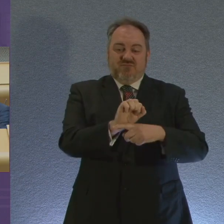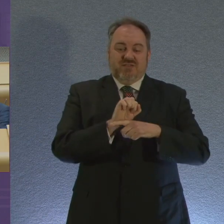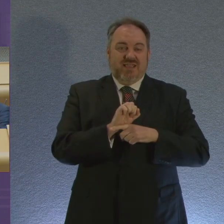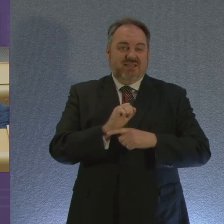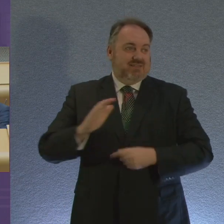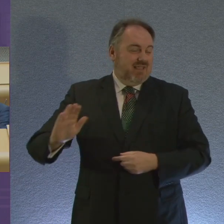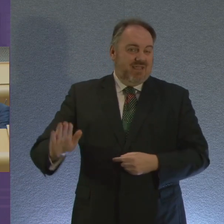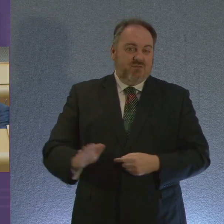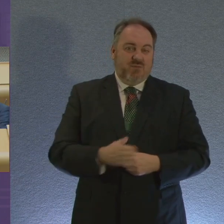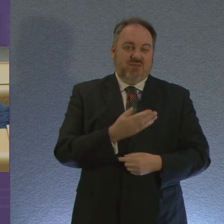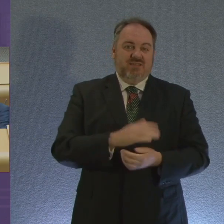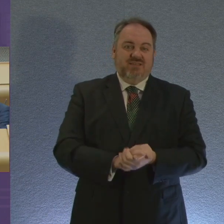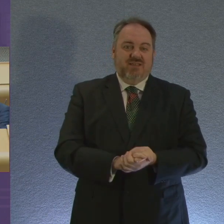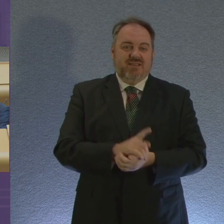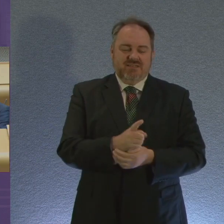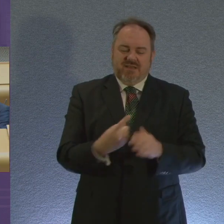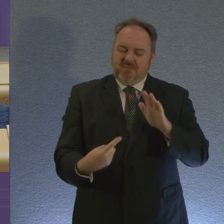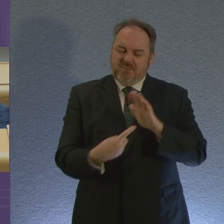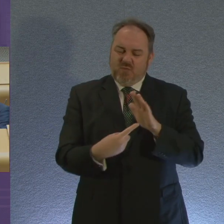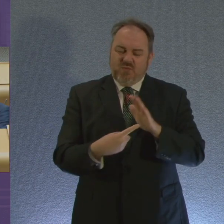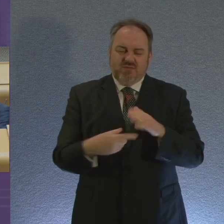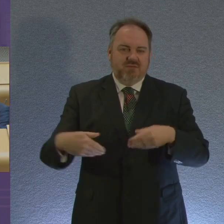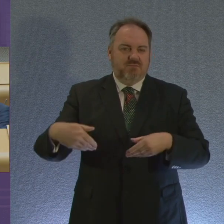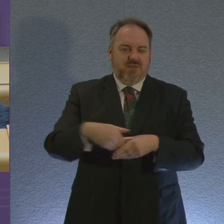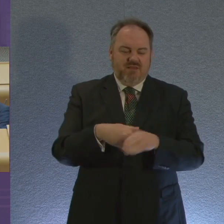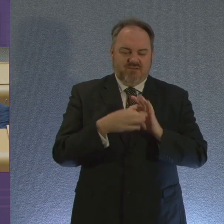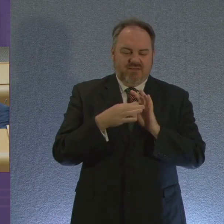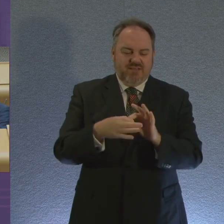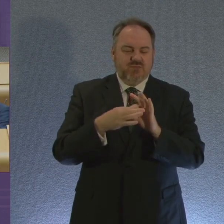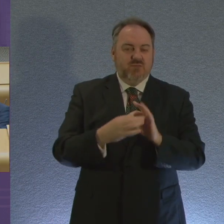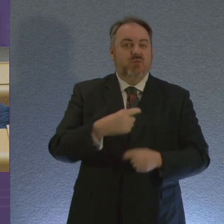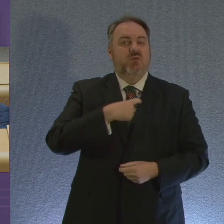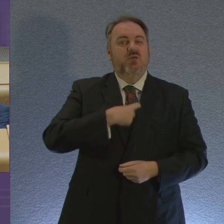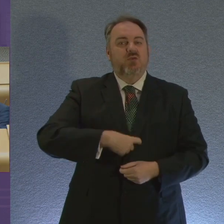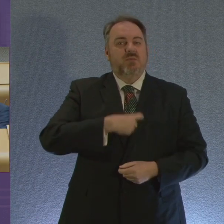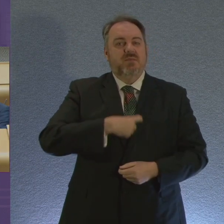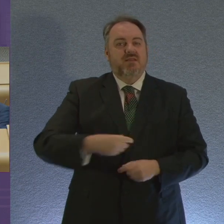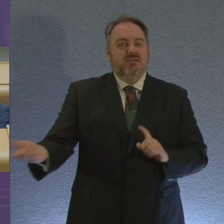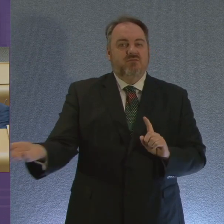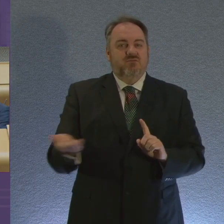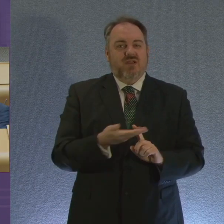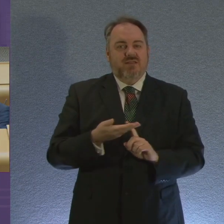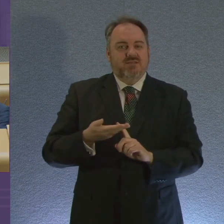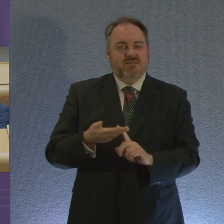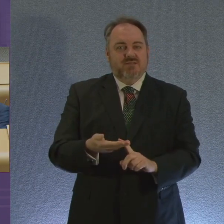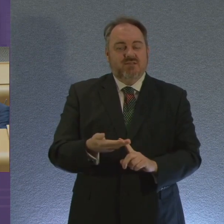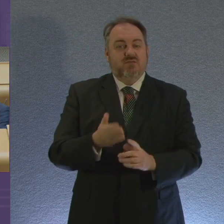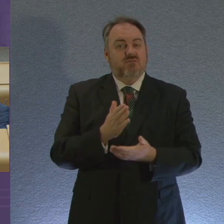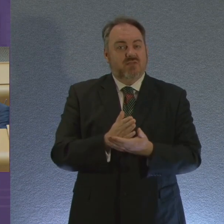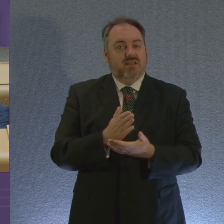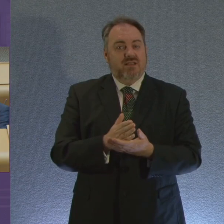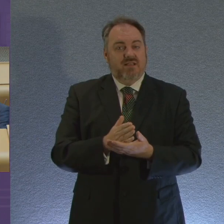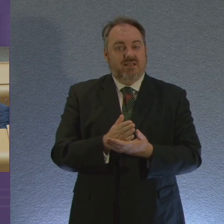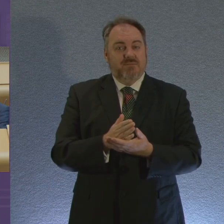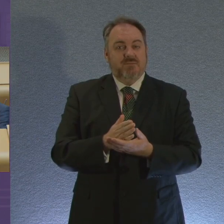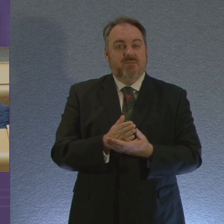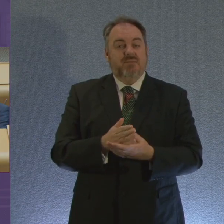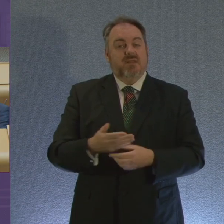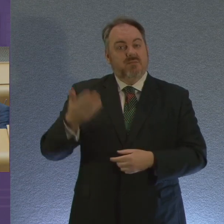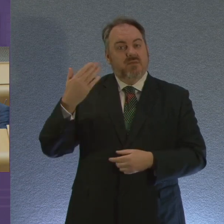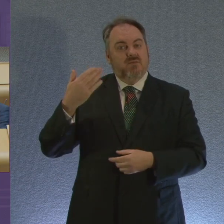the state, which forms a cornerstone of human rights. Let us not forget that the proposal would substitute the decision of 15 people from